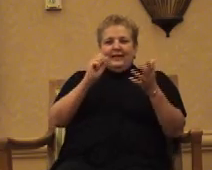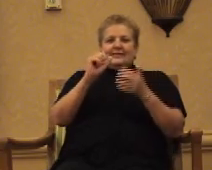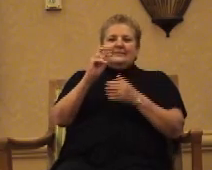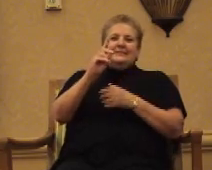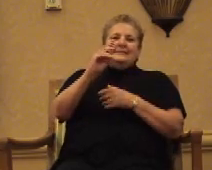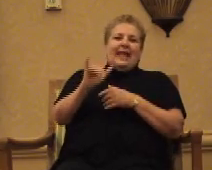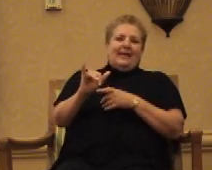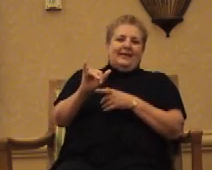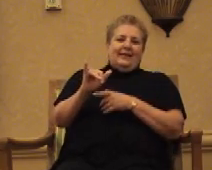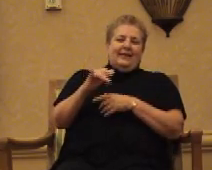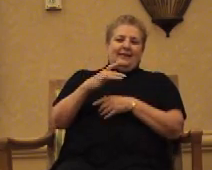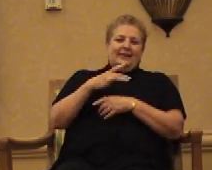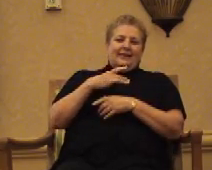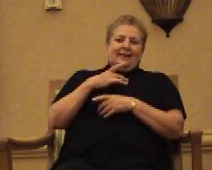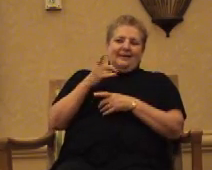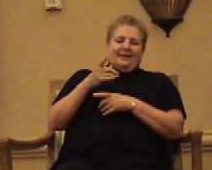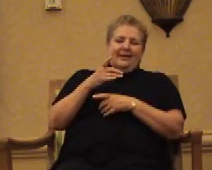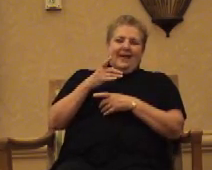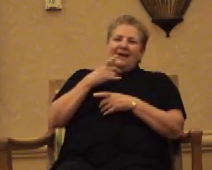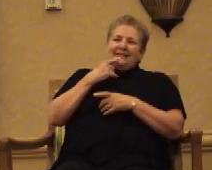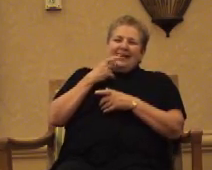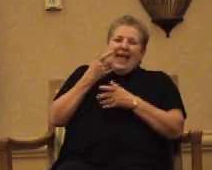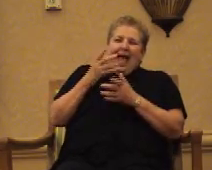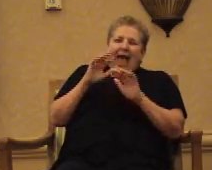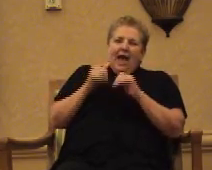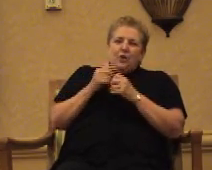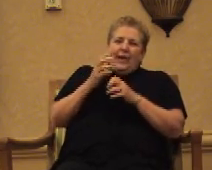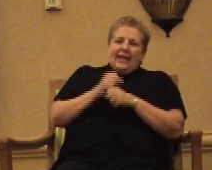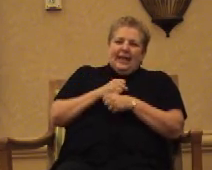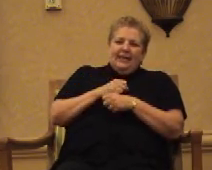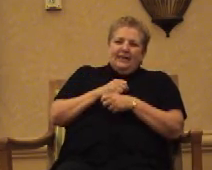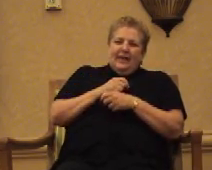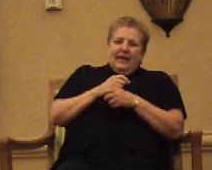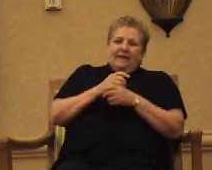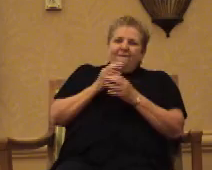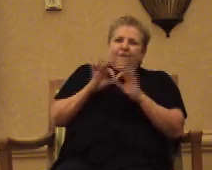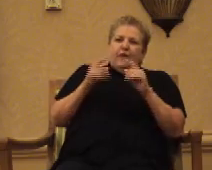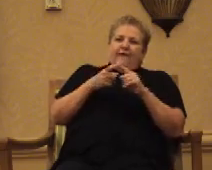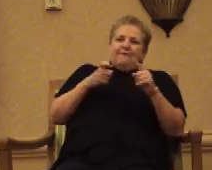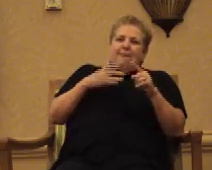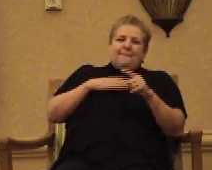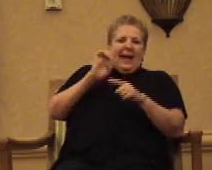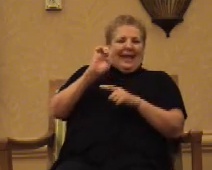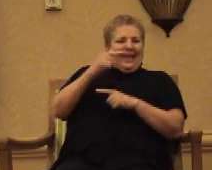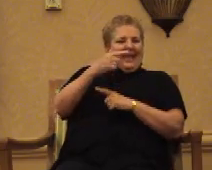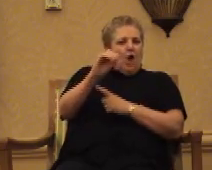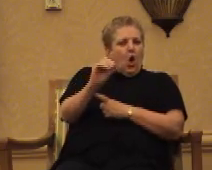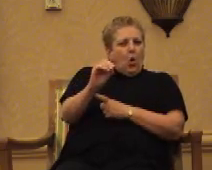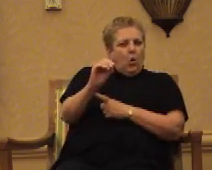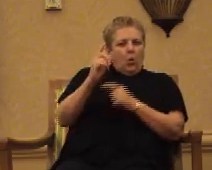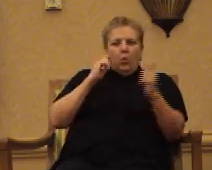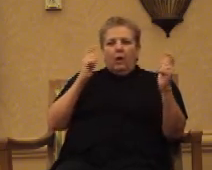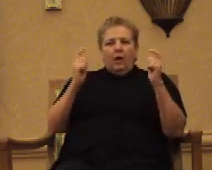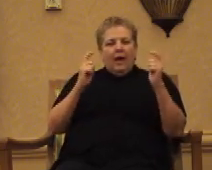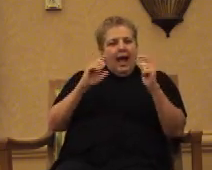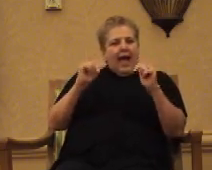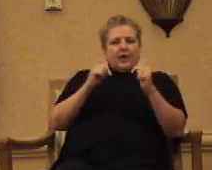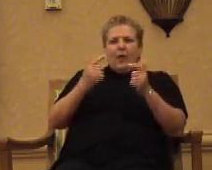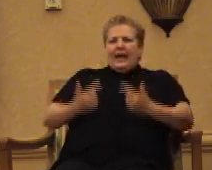Sandy, of how do I get free of the ego? How do I live free? Happy, joyous, and free in the world. Because I